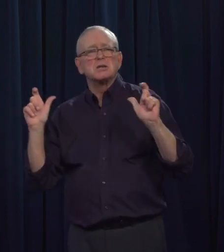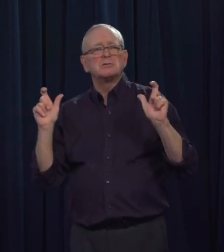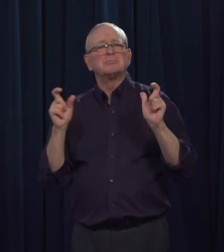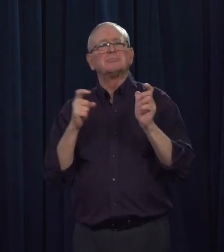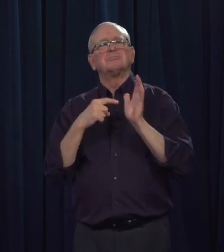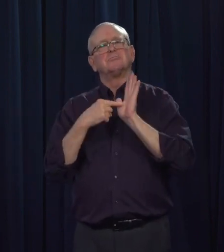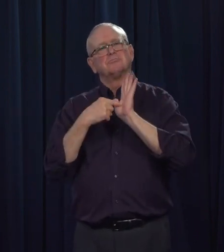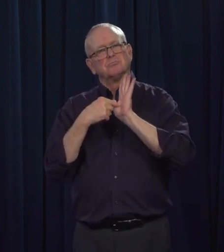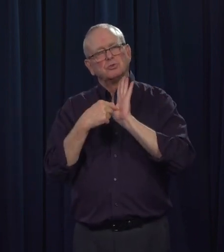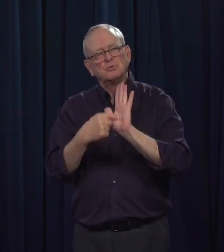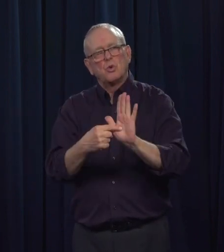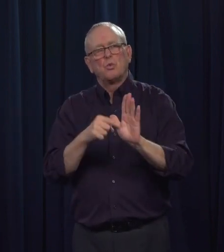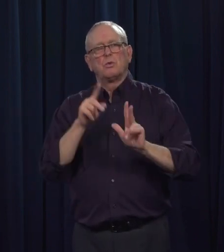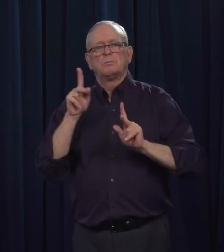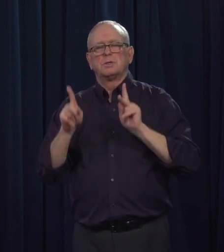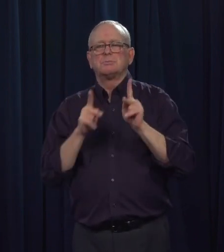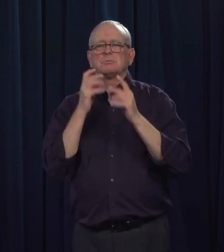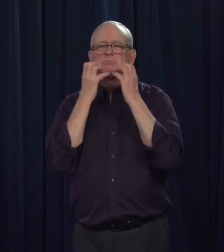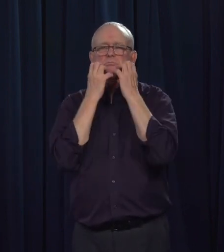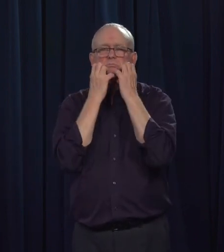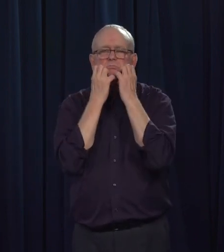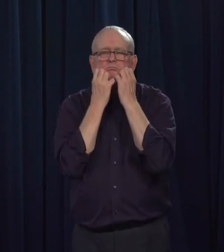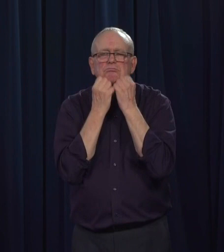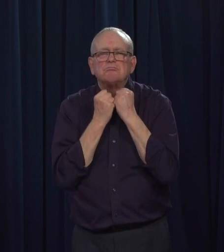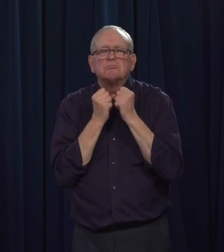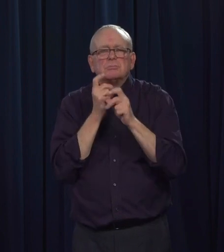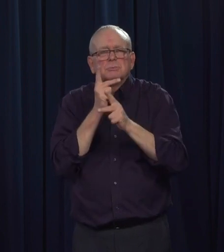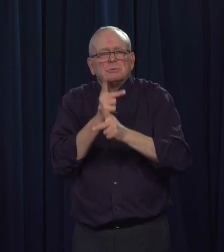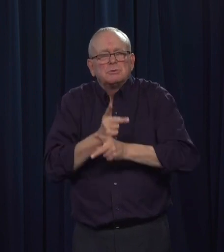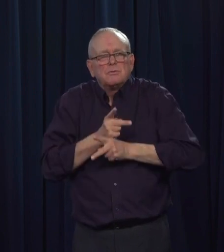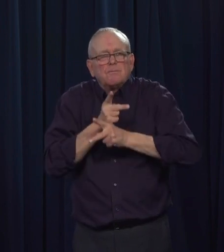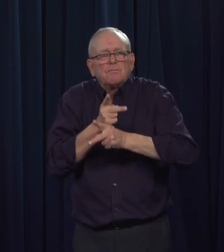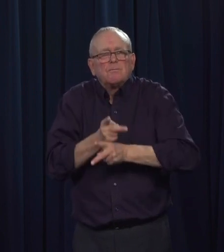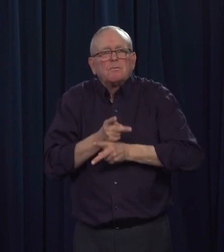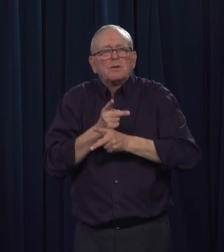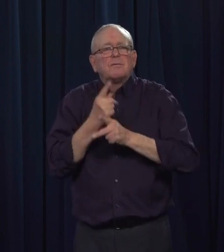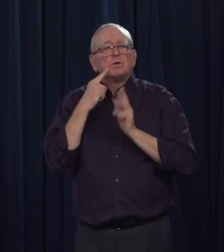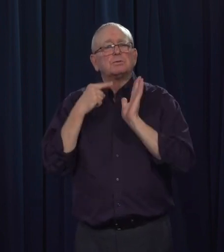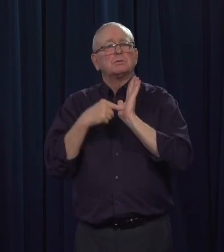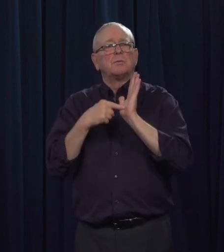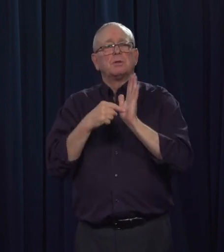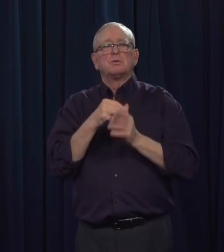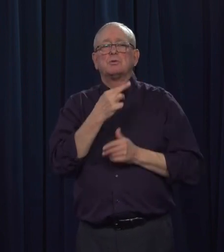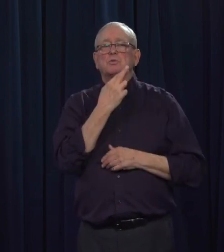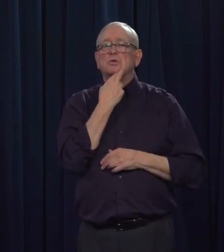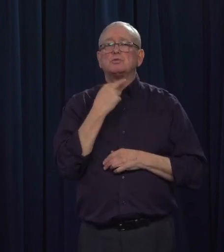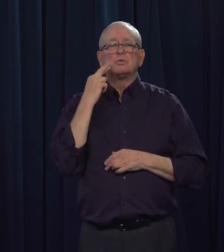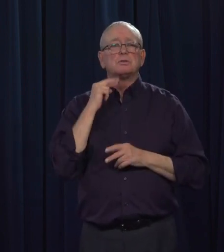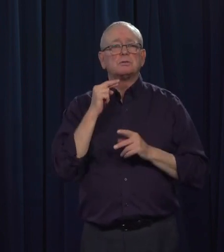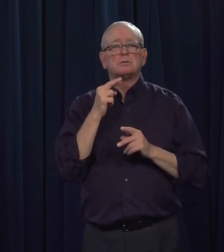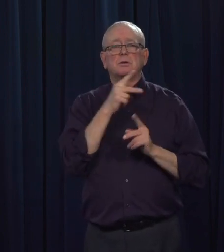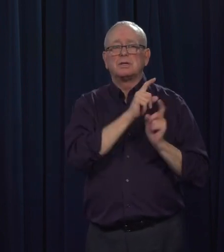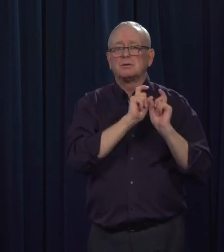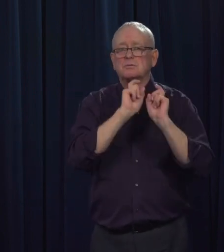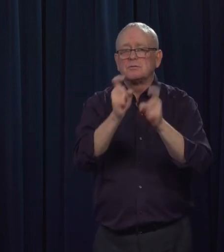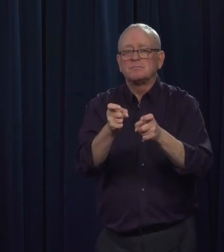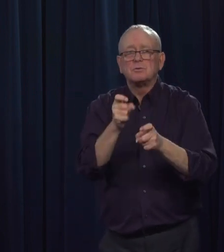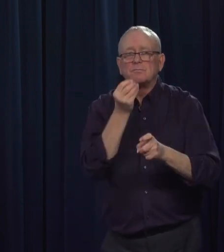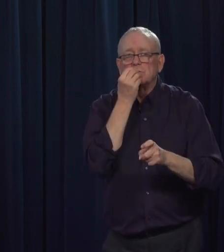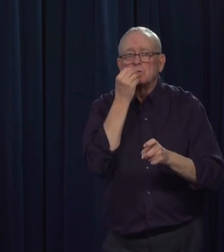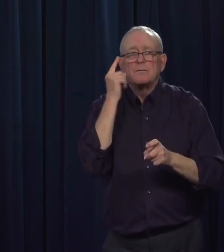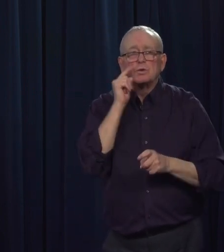like restaurants donating food to organizations that help feed seniors or the homeless, neighbors running errands for each other and